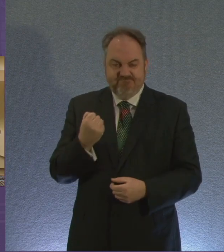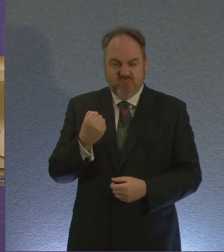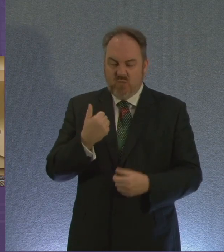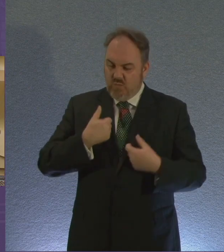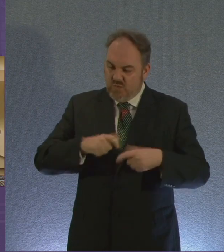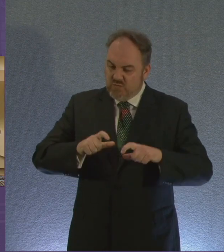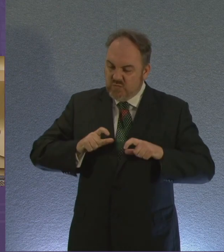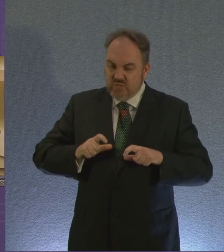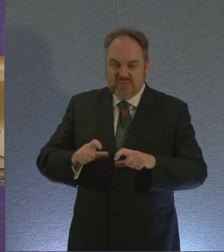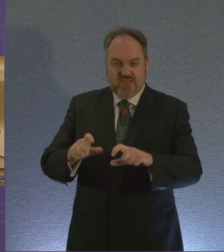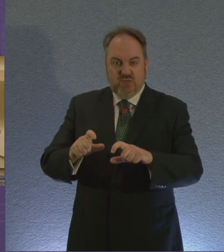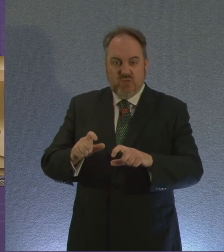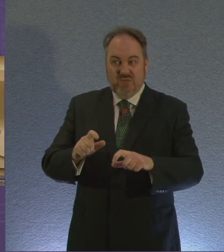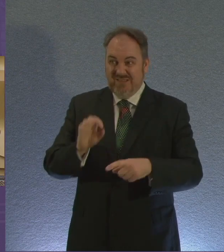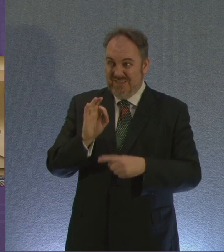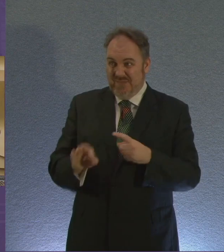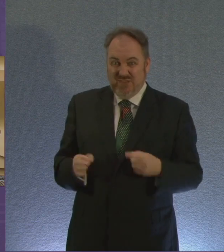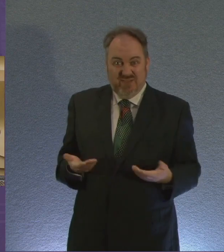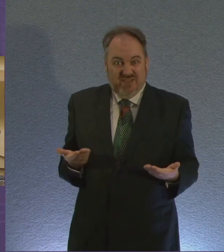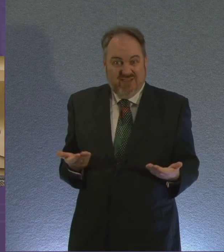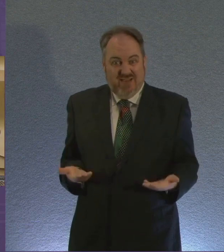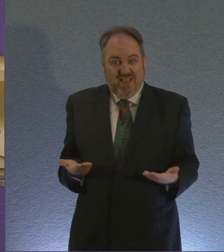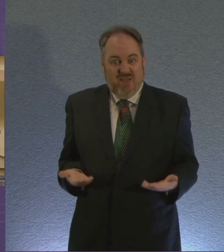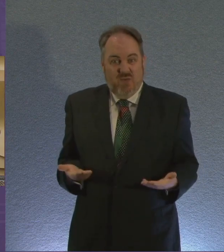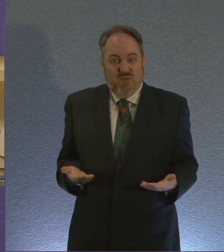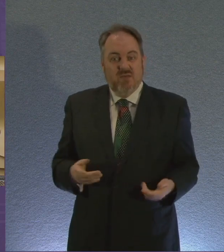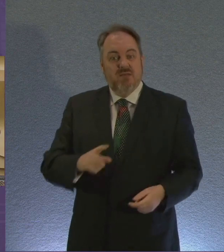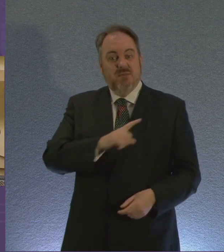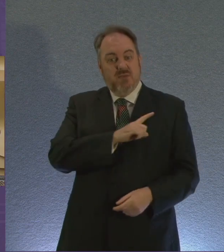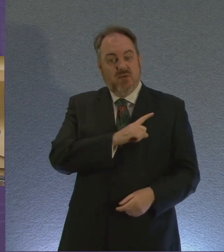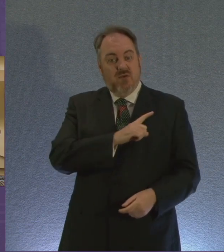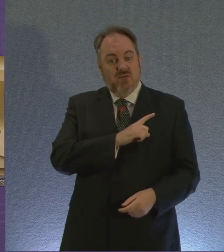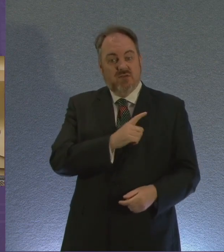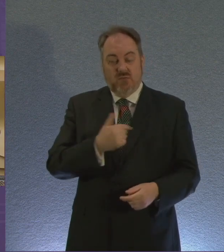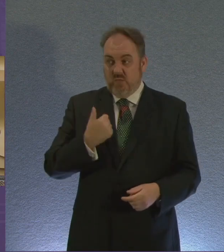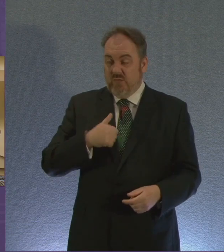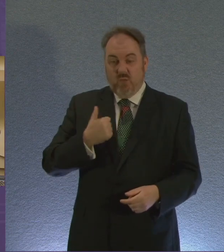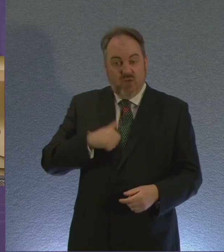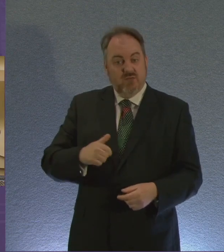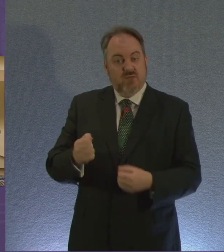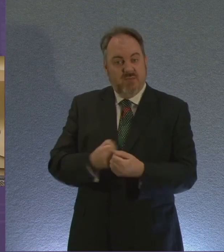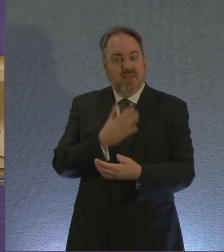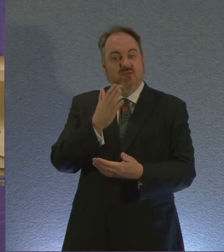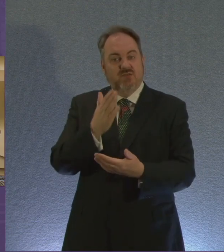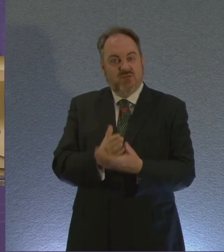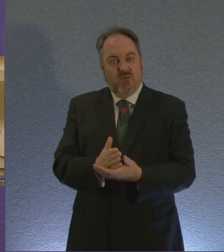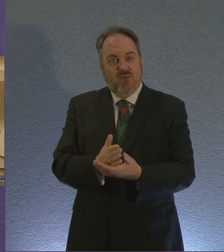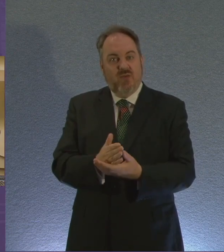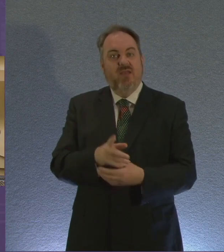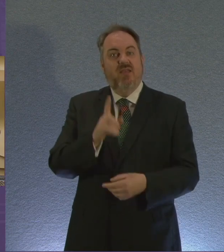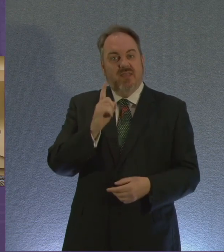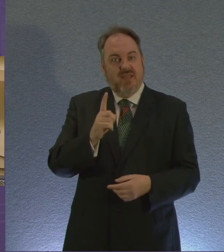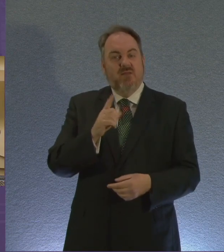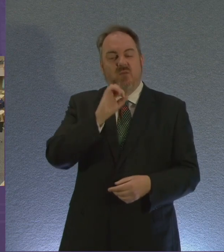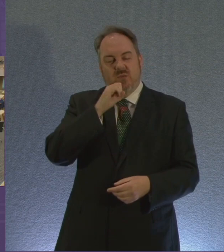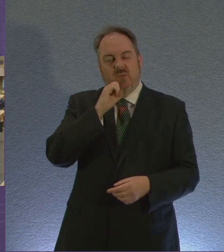important now more than ever, and that's something that we are actively looking to see how we can take forward with some